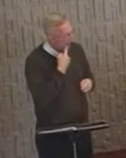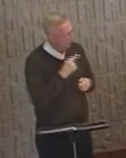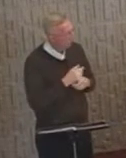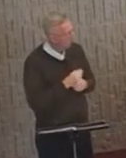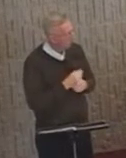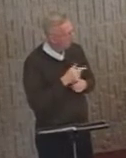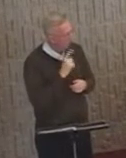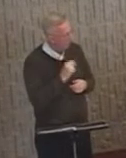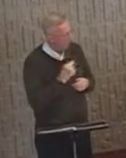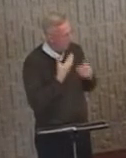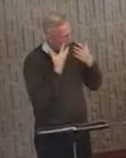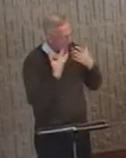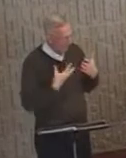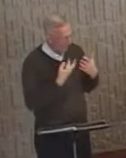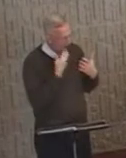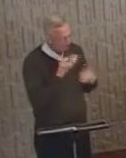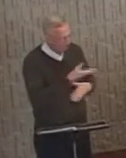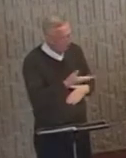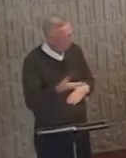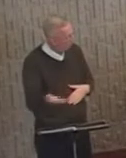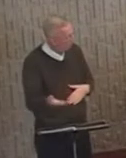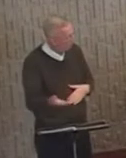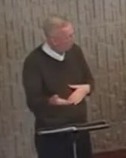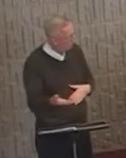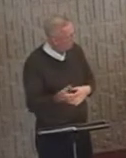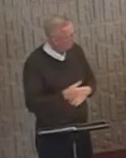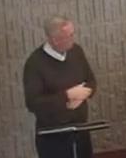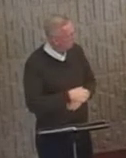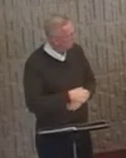these: it might have been.